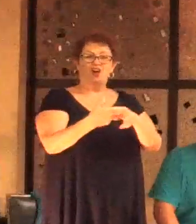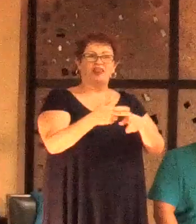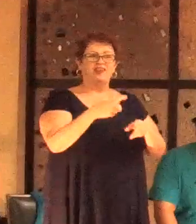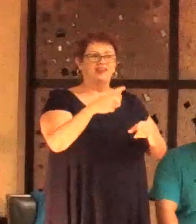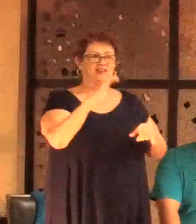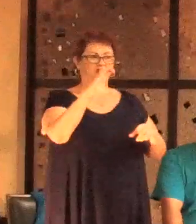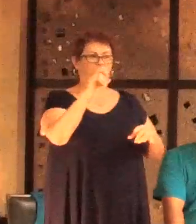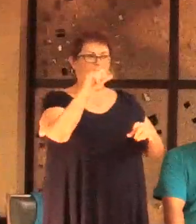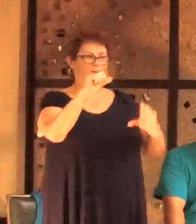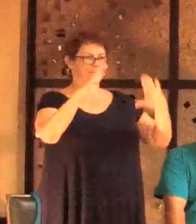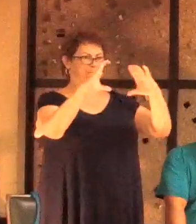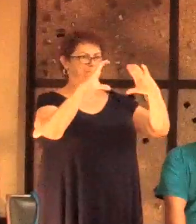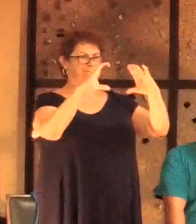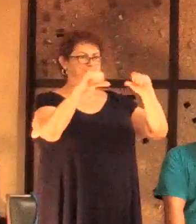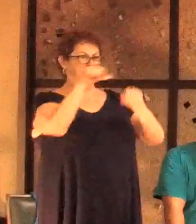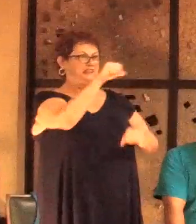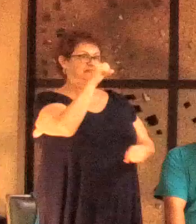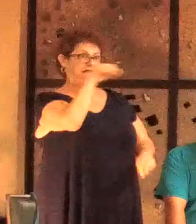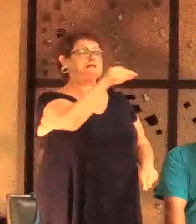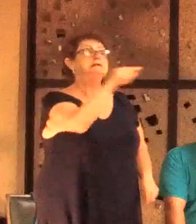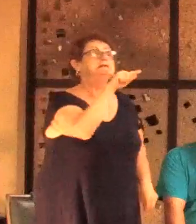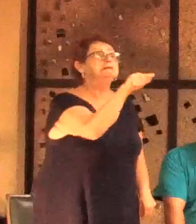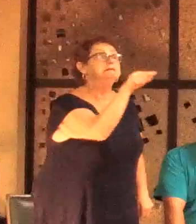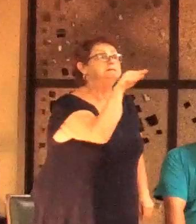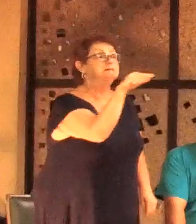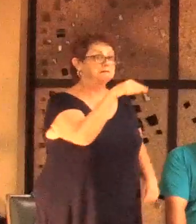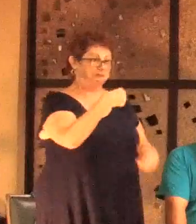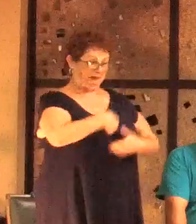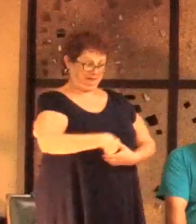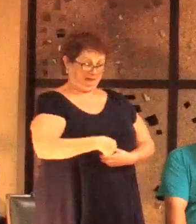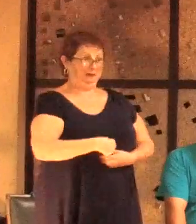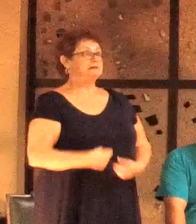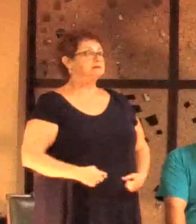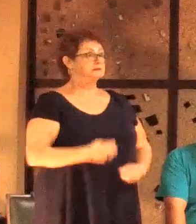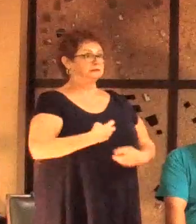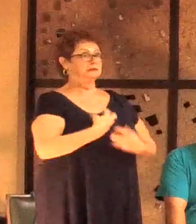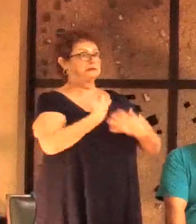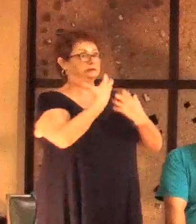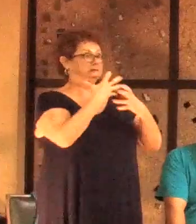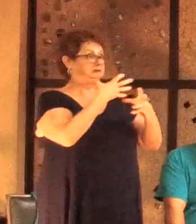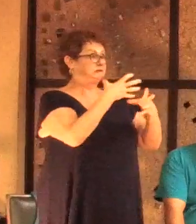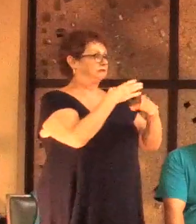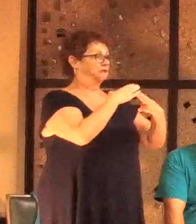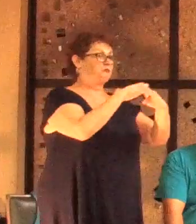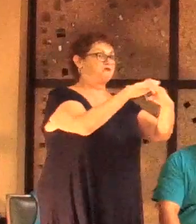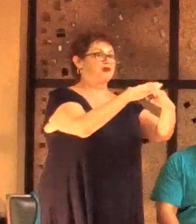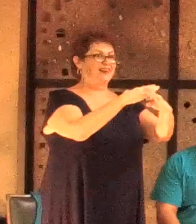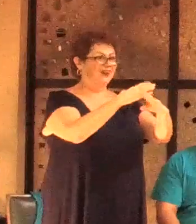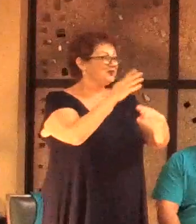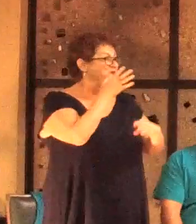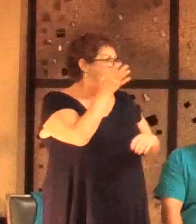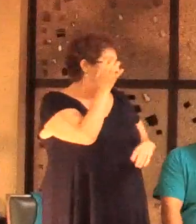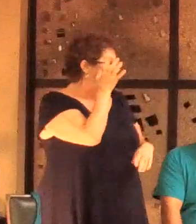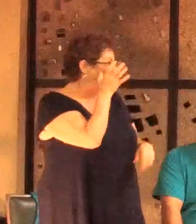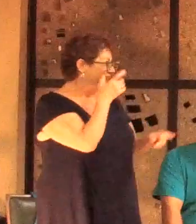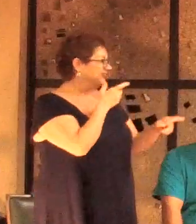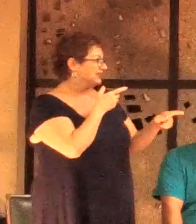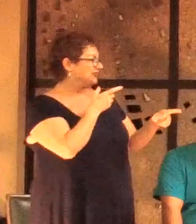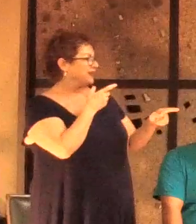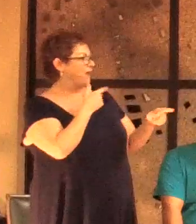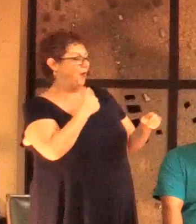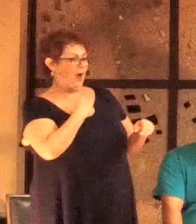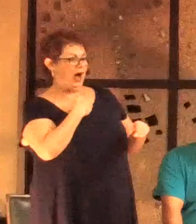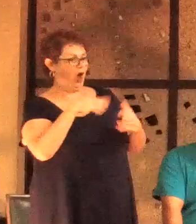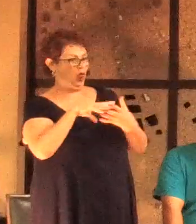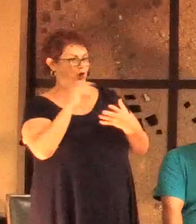it's called the CODA machine. They would CODA buttons. They would just push all these CODA buttons.